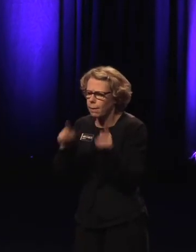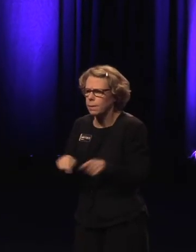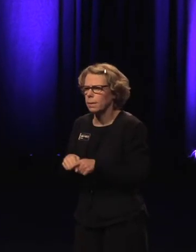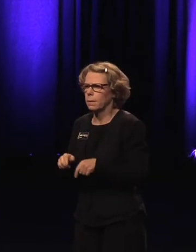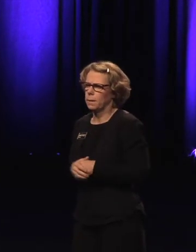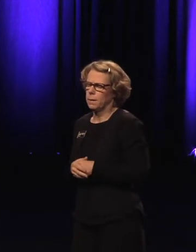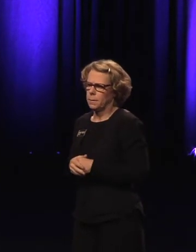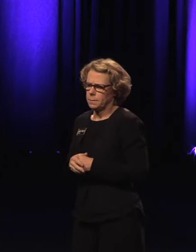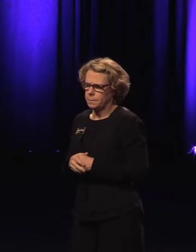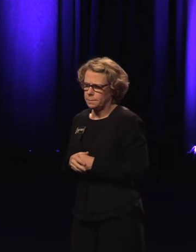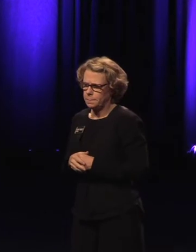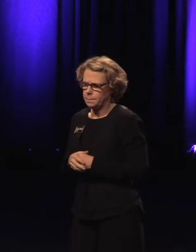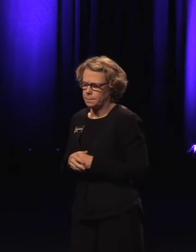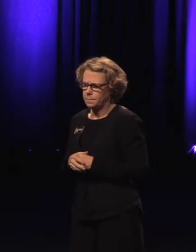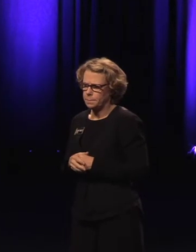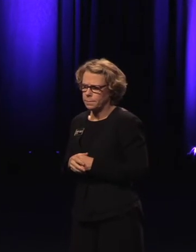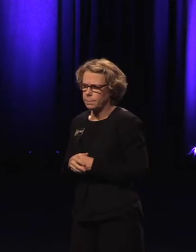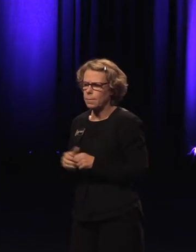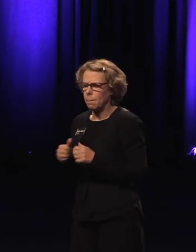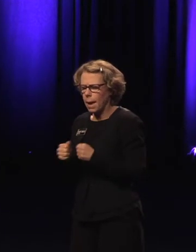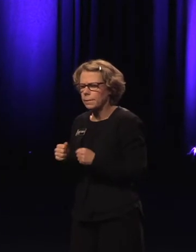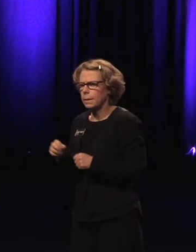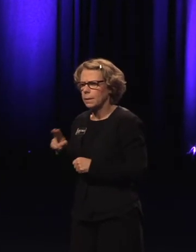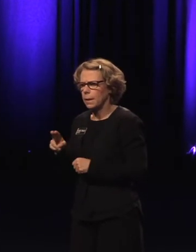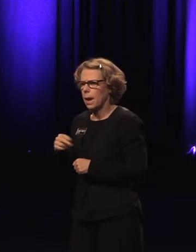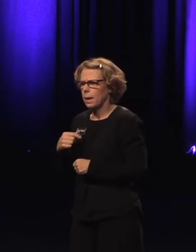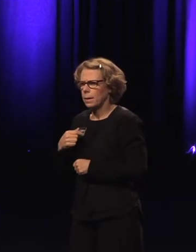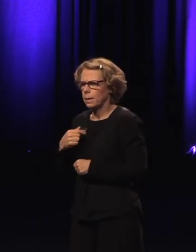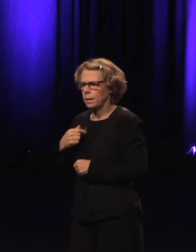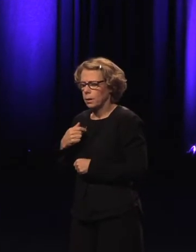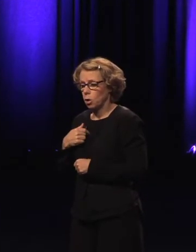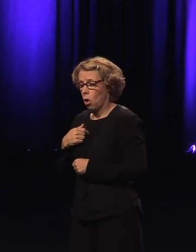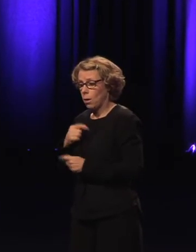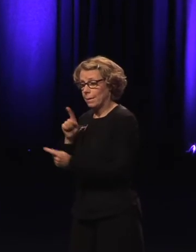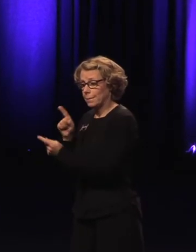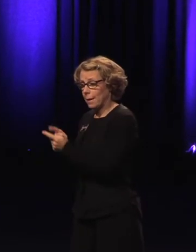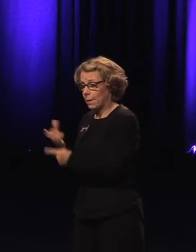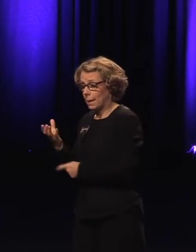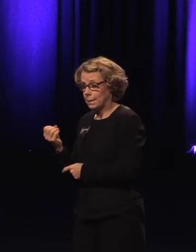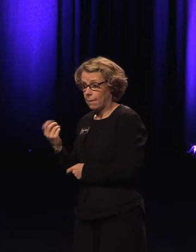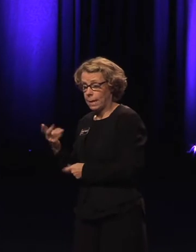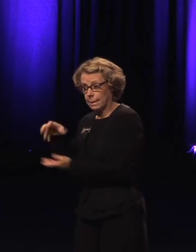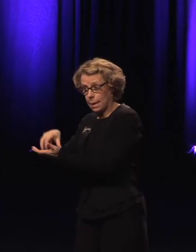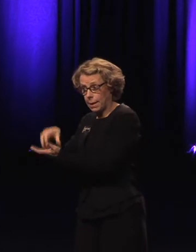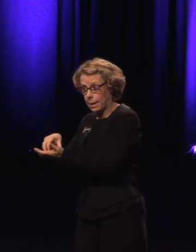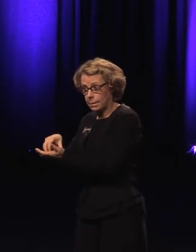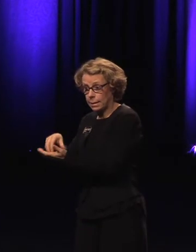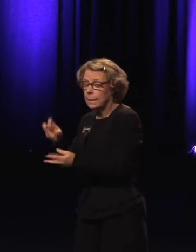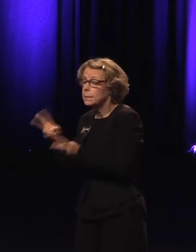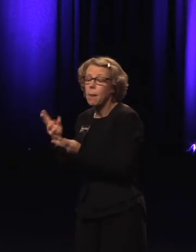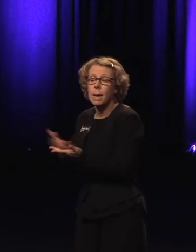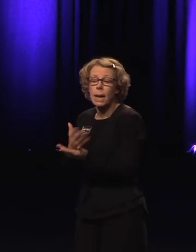and ceremony. But when I met with civil society organizations in those same